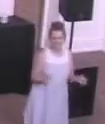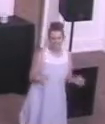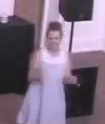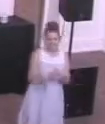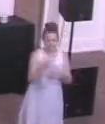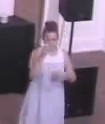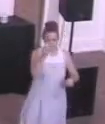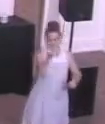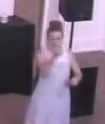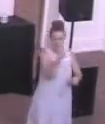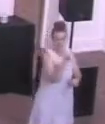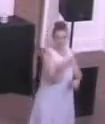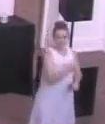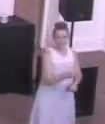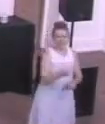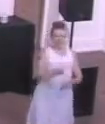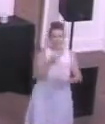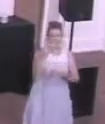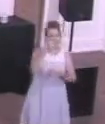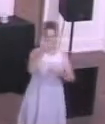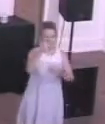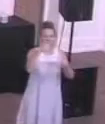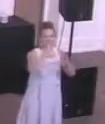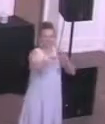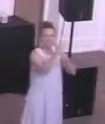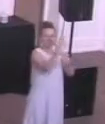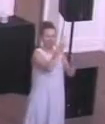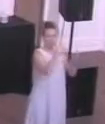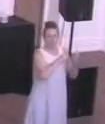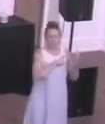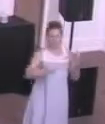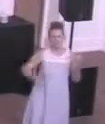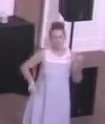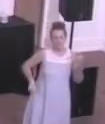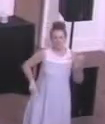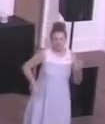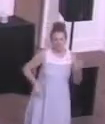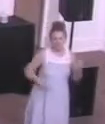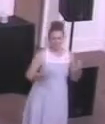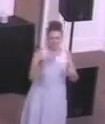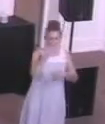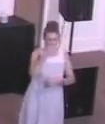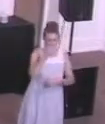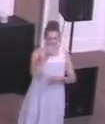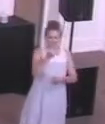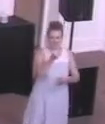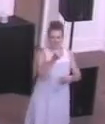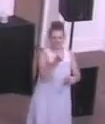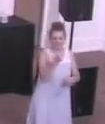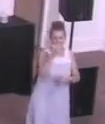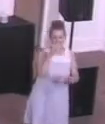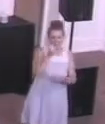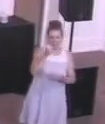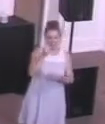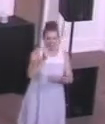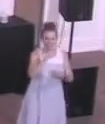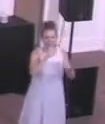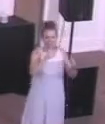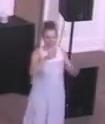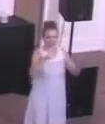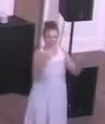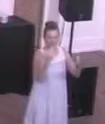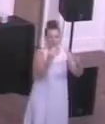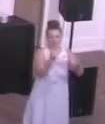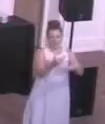oh. Trust, trust, trust, trust, trust in the Lord. Trust, trust, trust, trust, trust, trust, trust, trust.